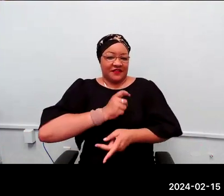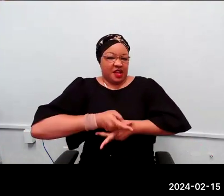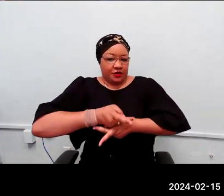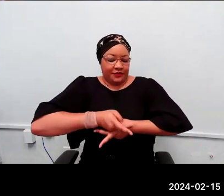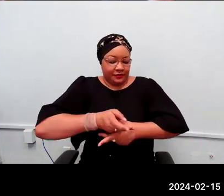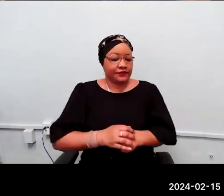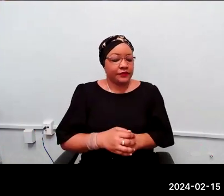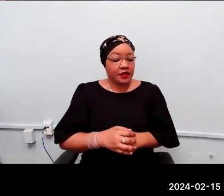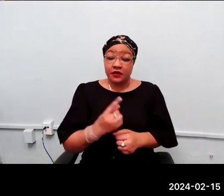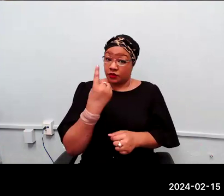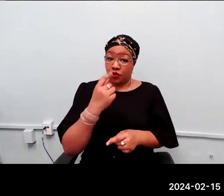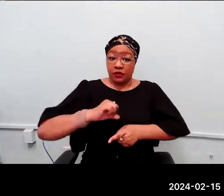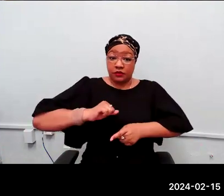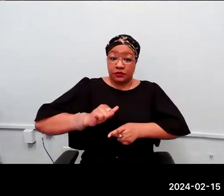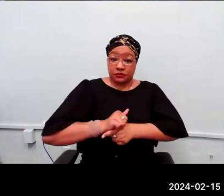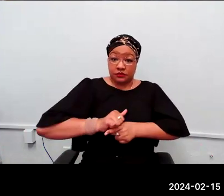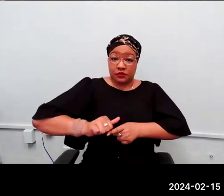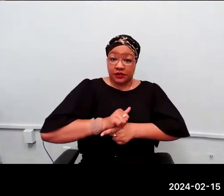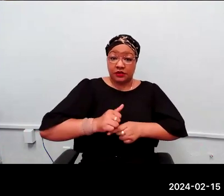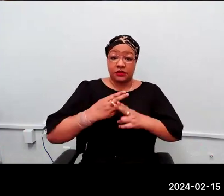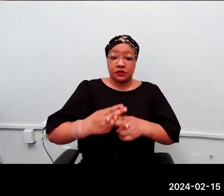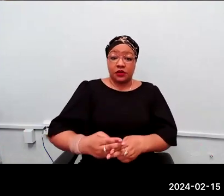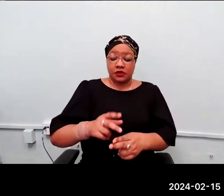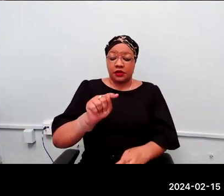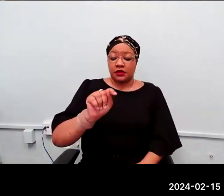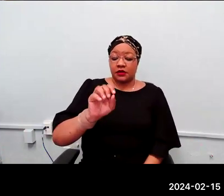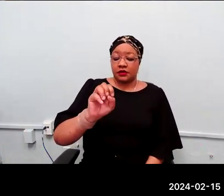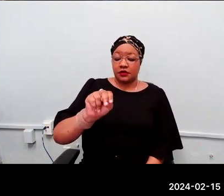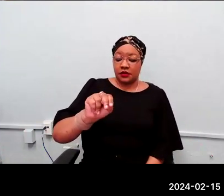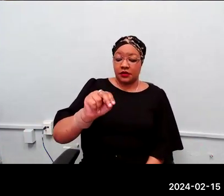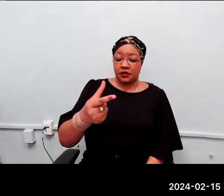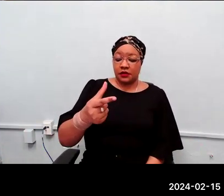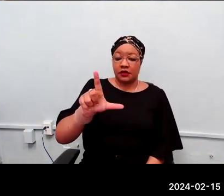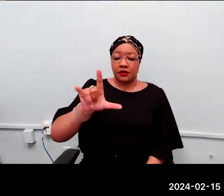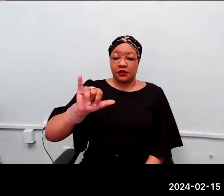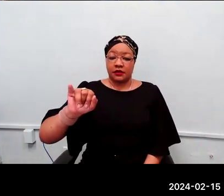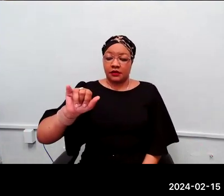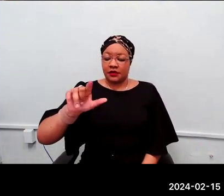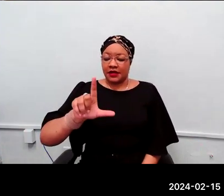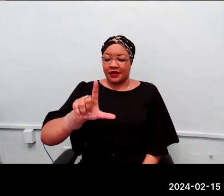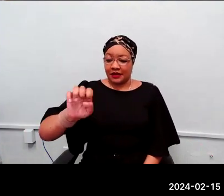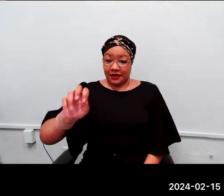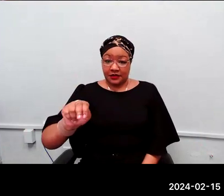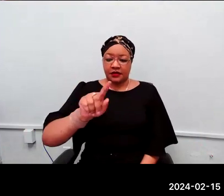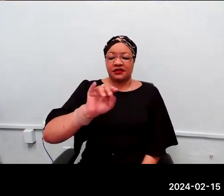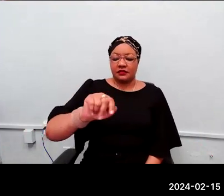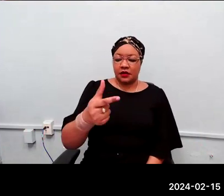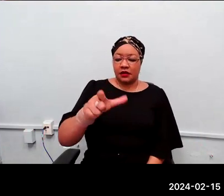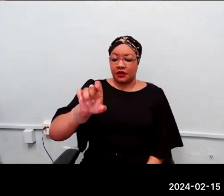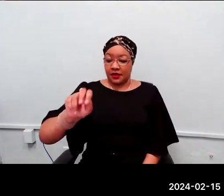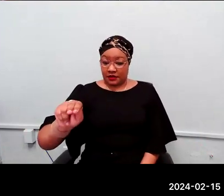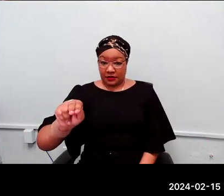this practice called Tonglen, Tonglen, which is where you